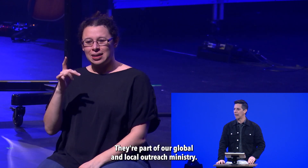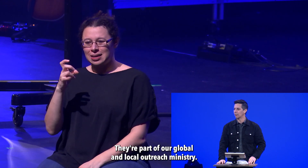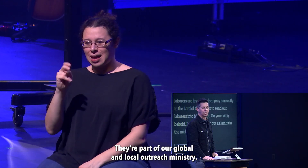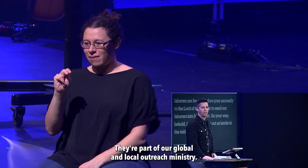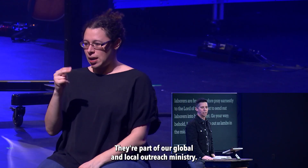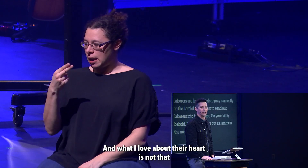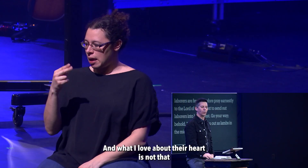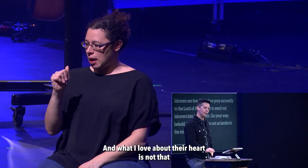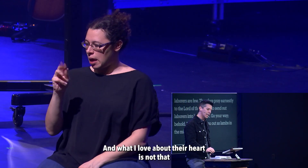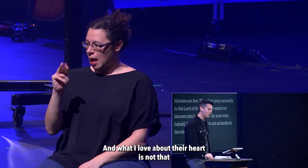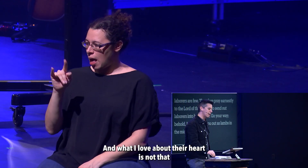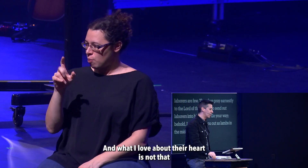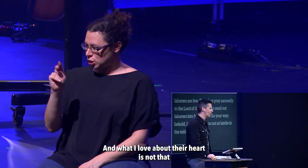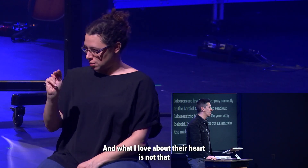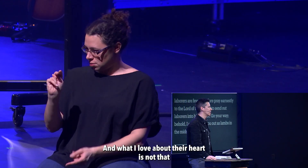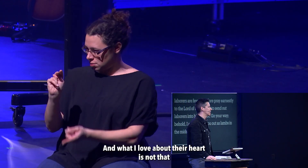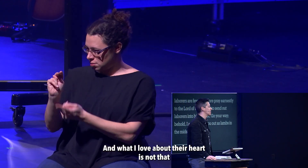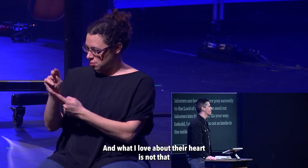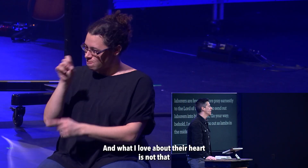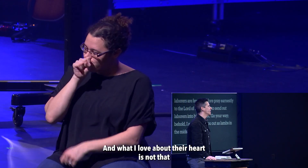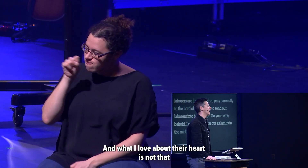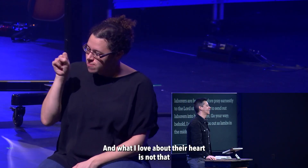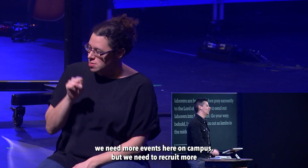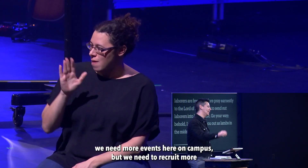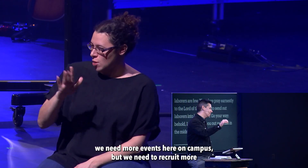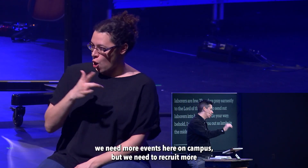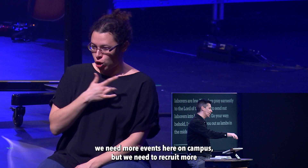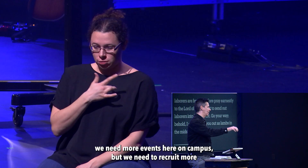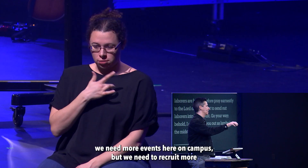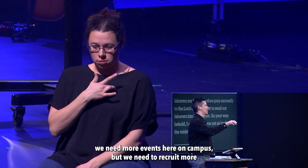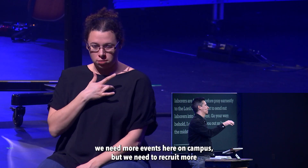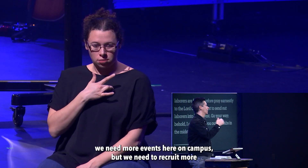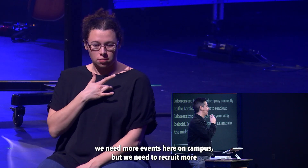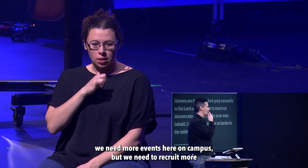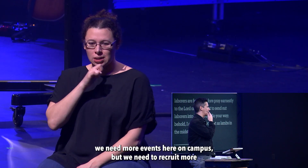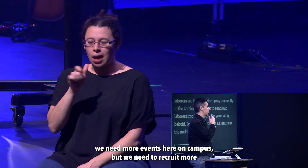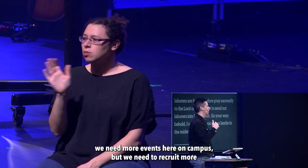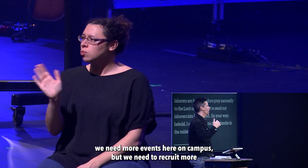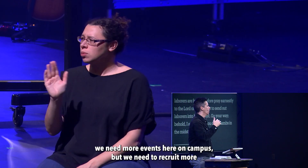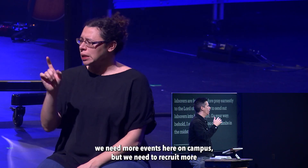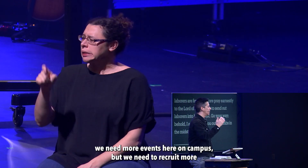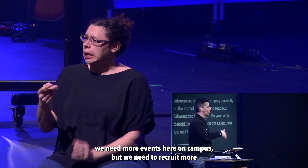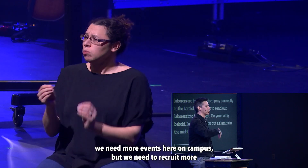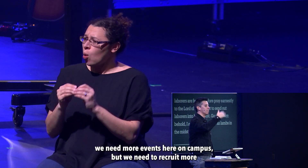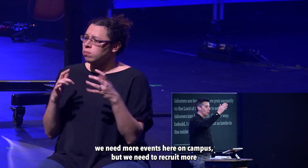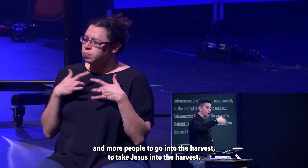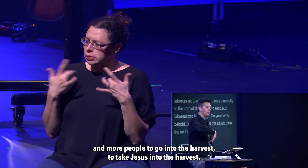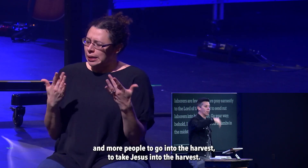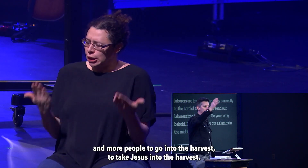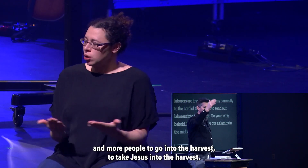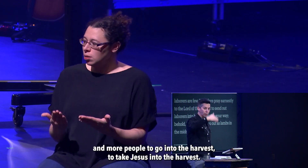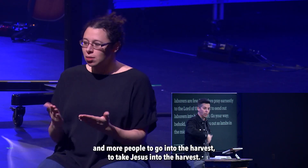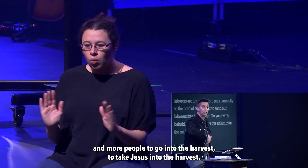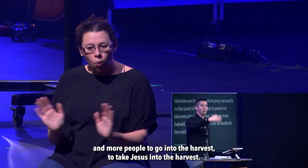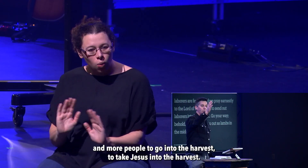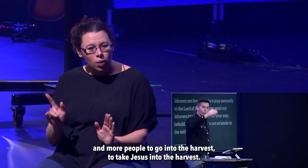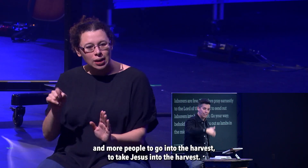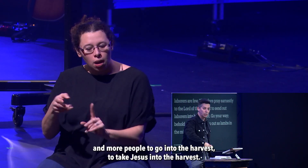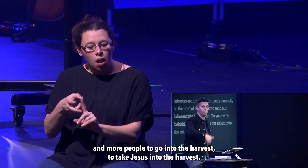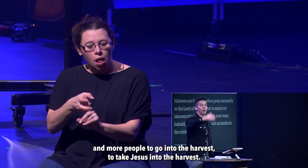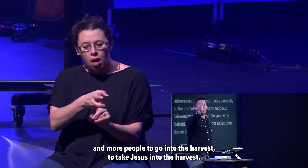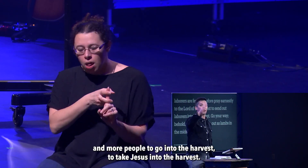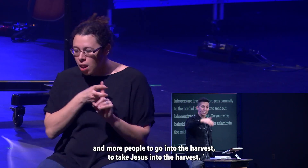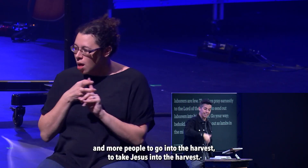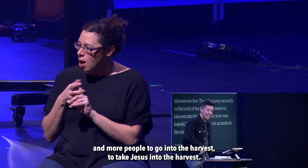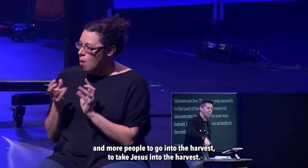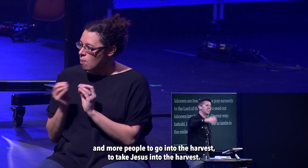local outreach ministry. And what I love about their heart is not that we need more events here on campus, but we need to recruit more and more people to go